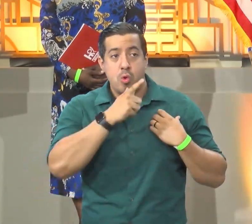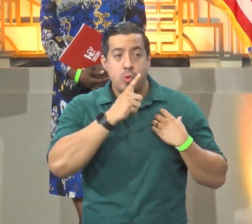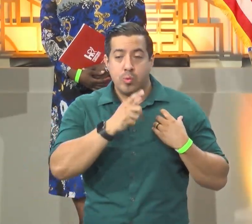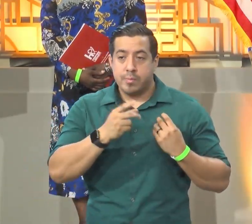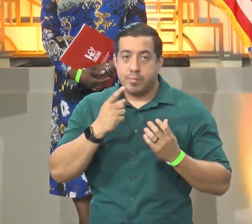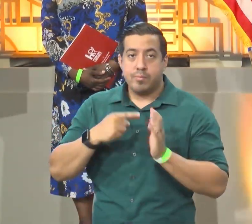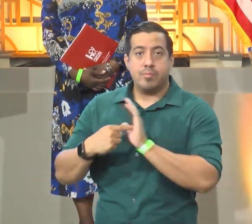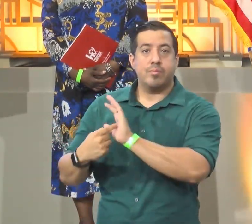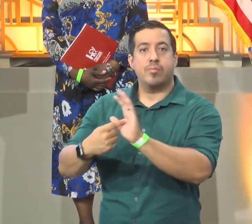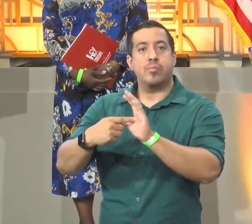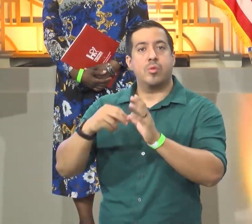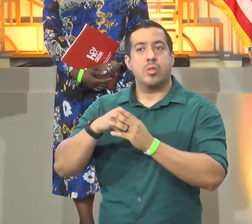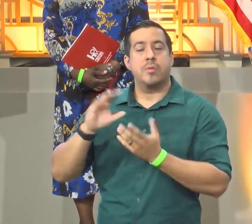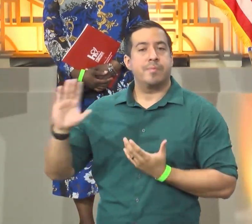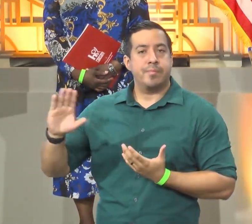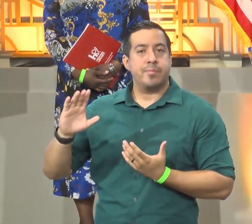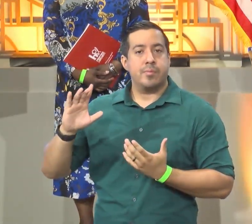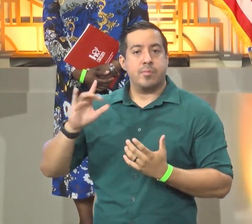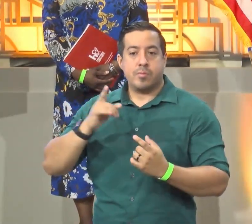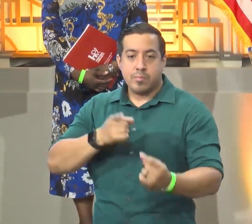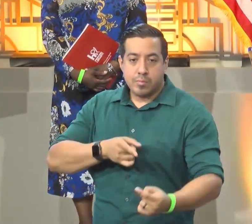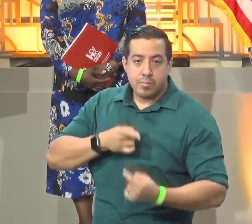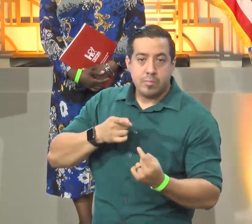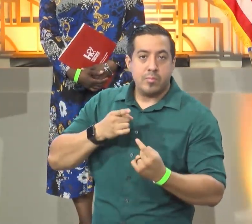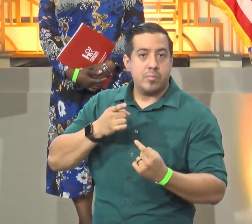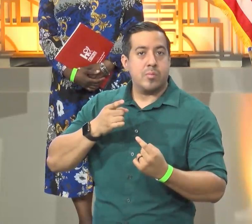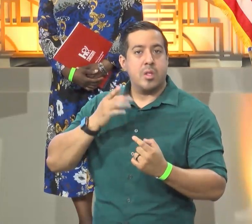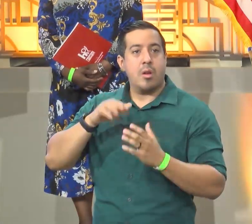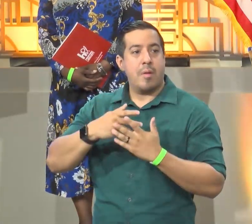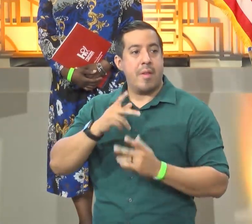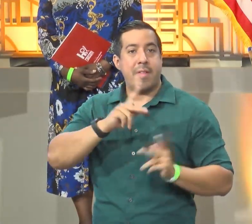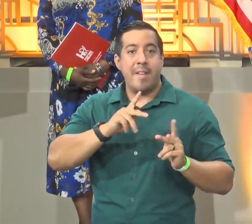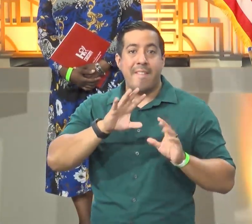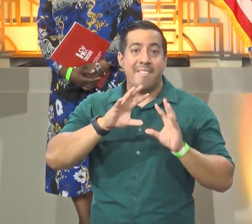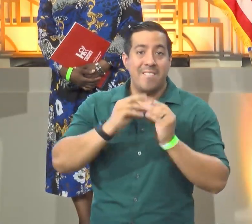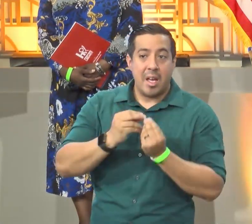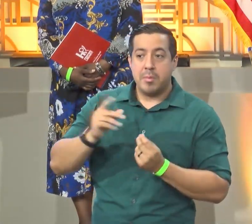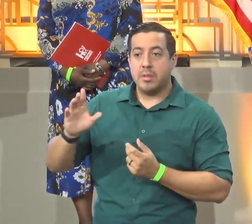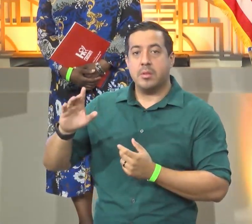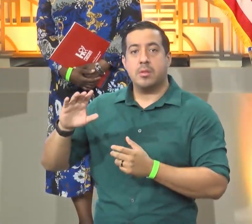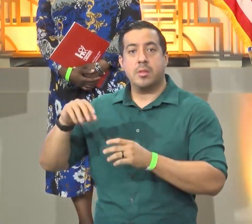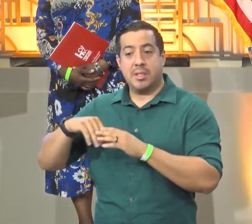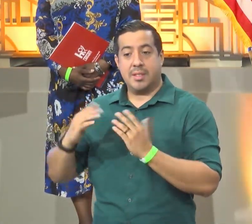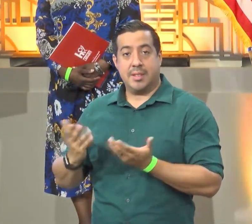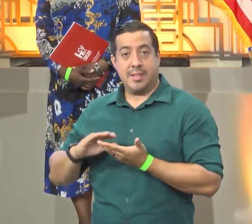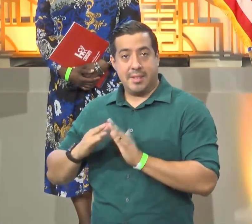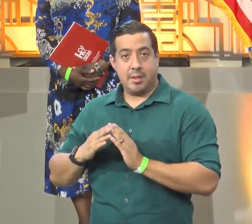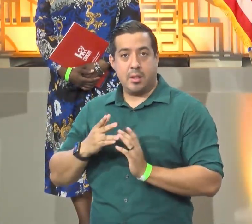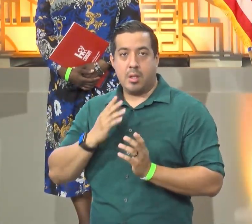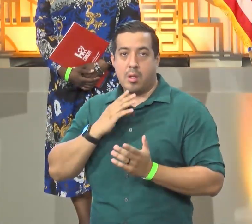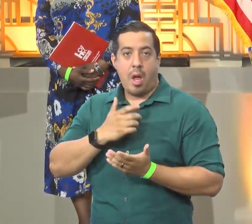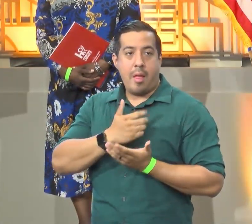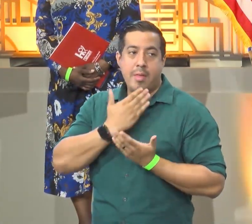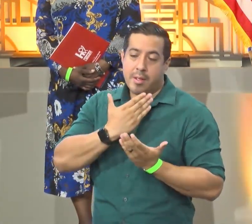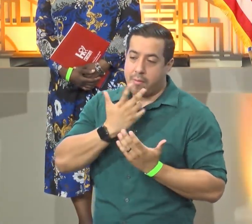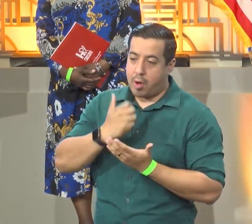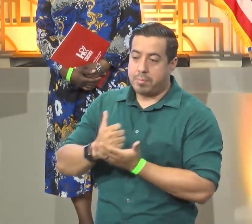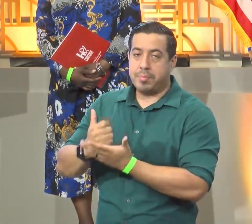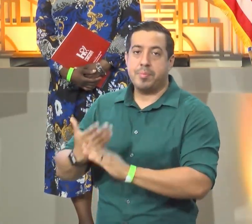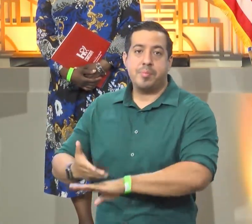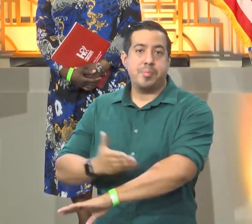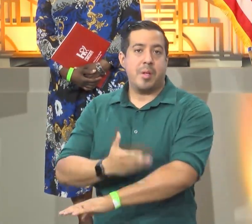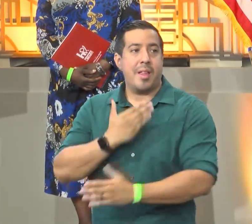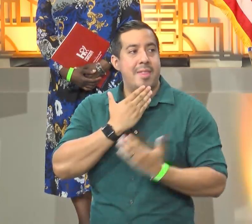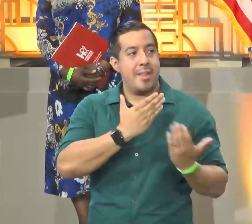the progress of our economy and constrained the futures of adults and families in our city. More importantly, thank you for taking